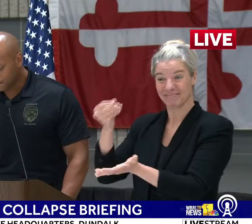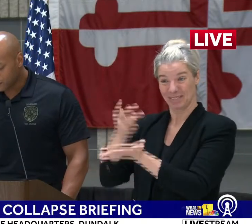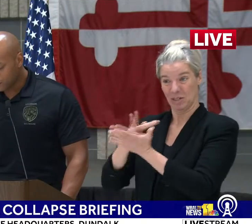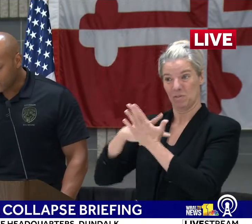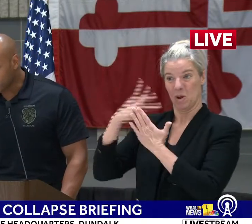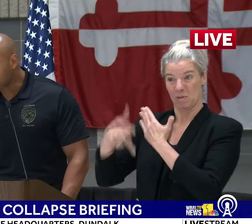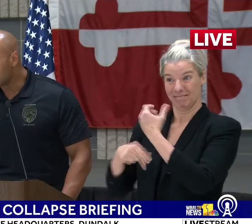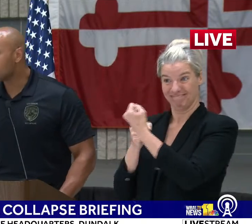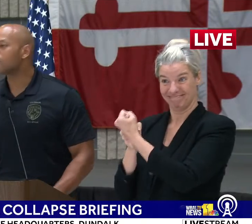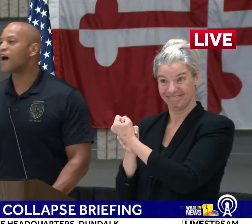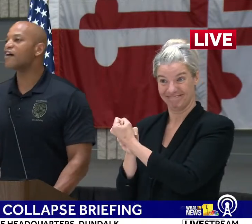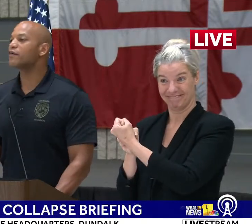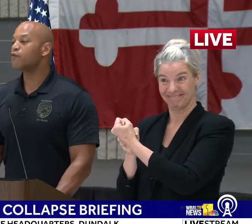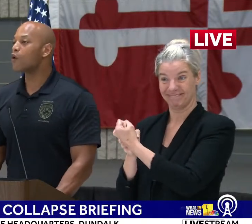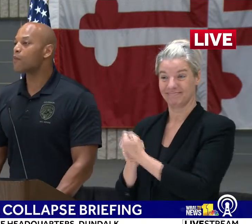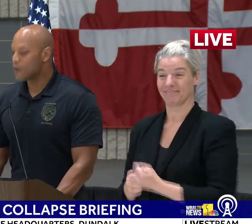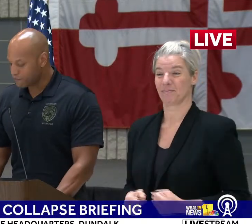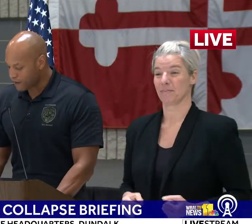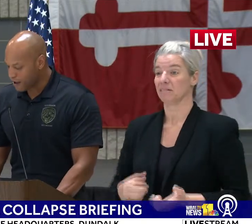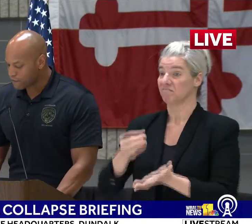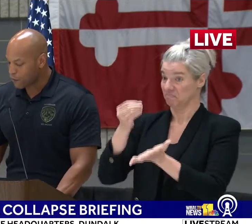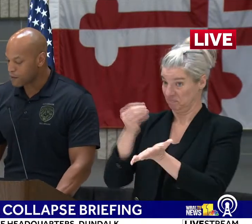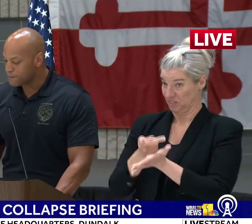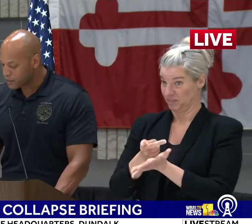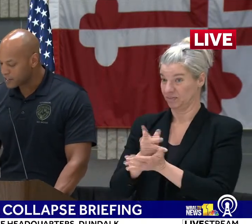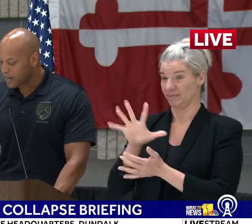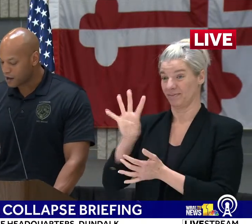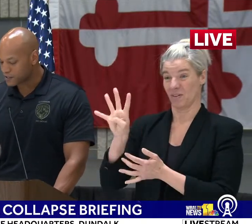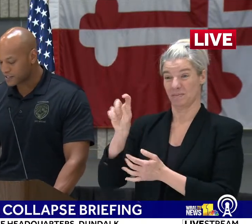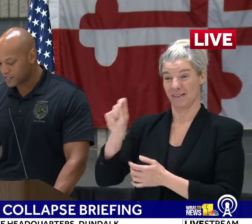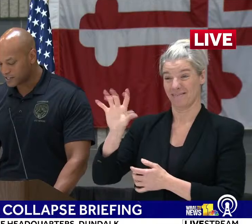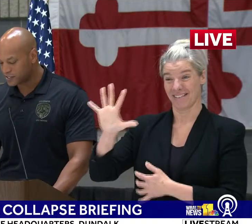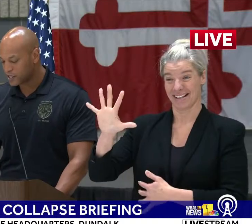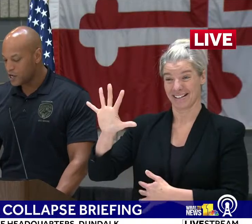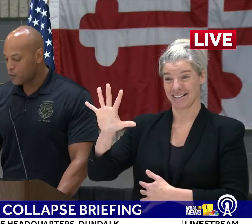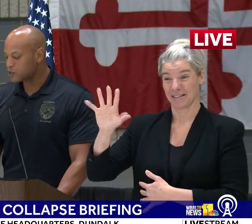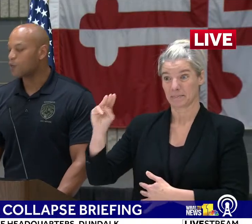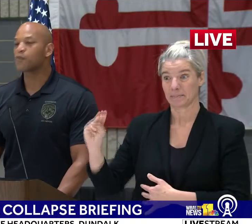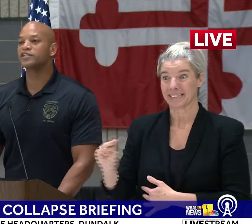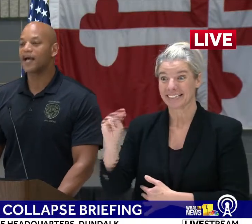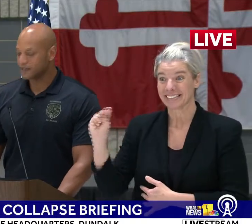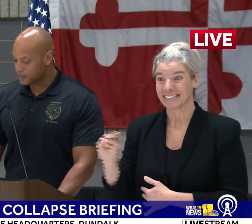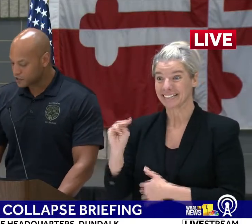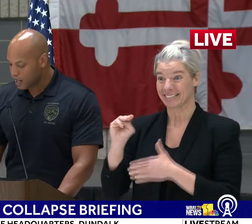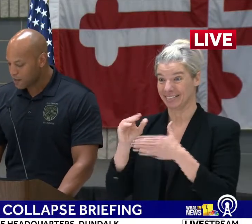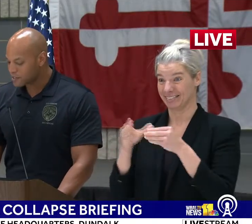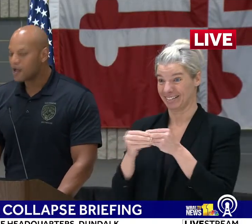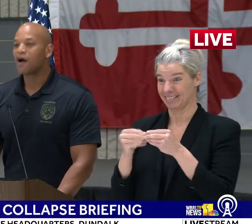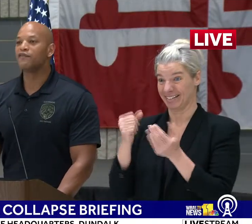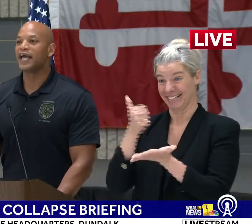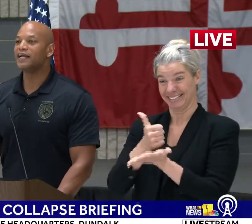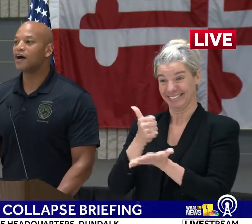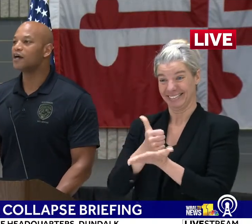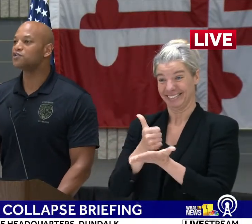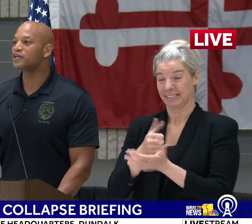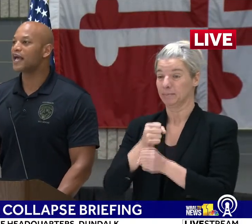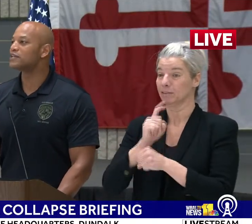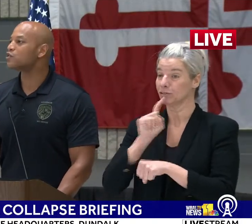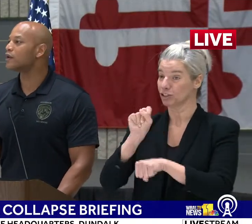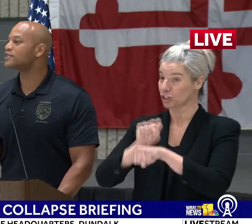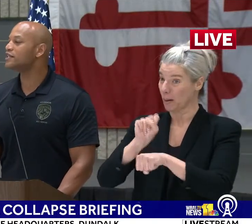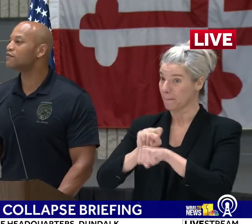program. We've approved $4.54 million in assistance, which will protect the jobs of